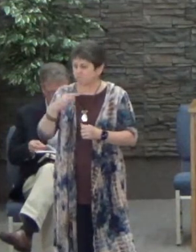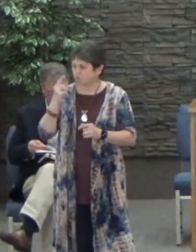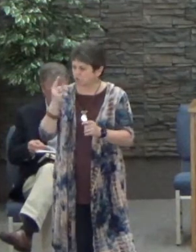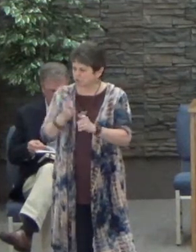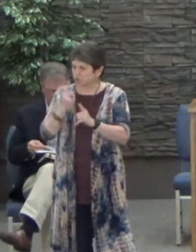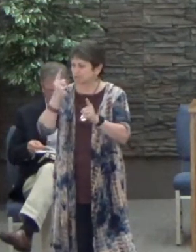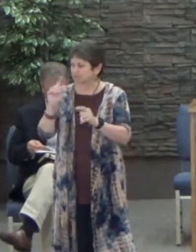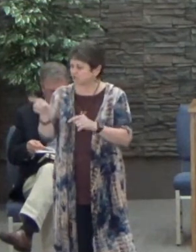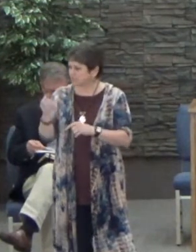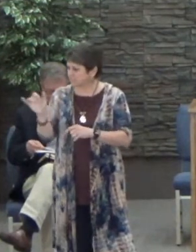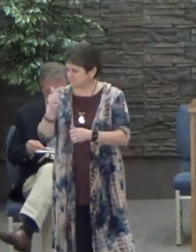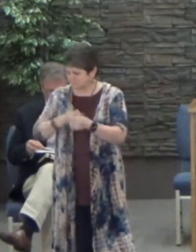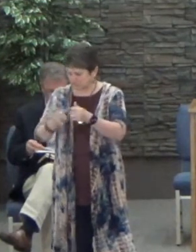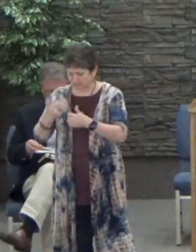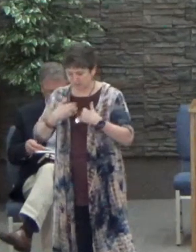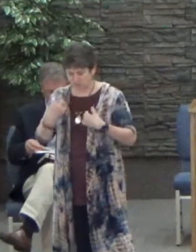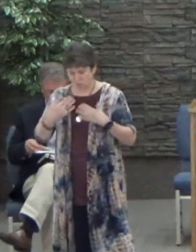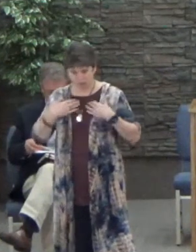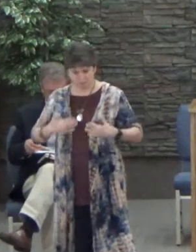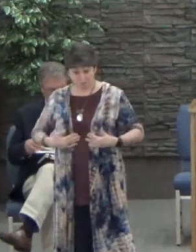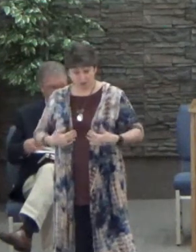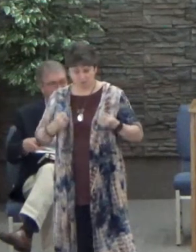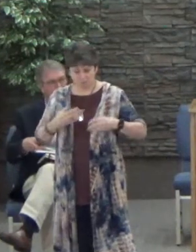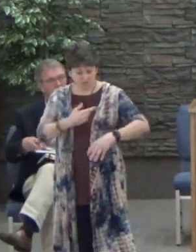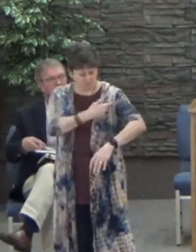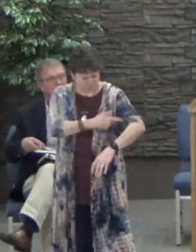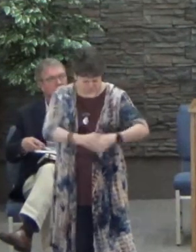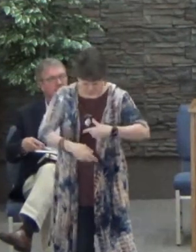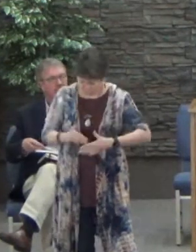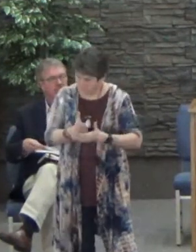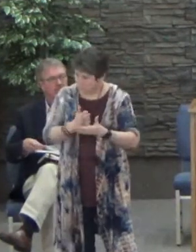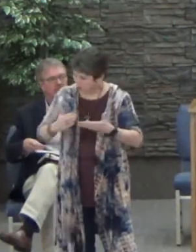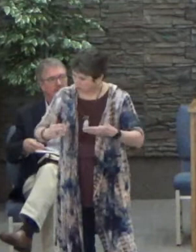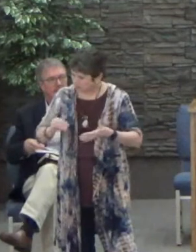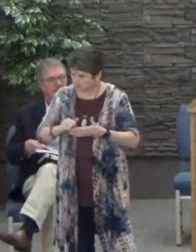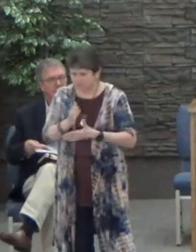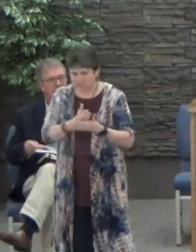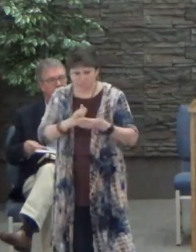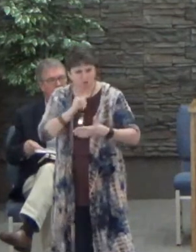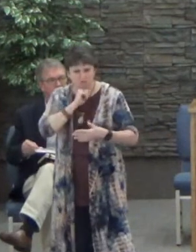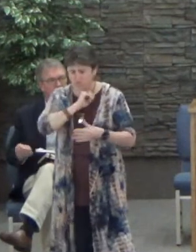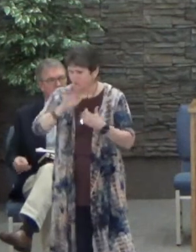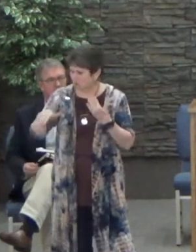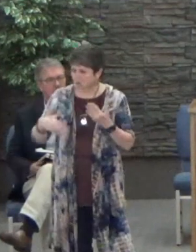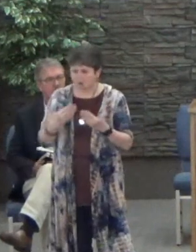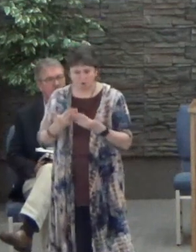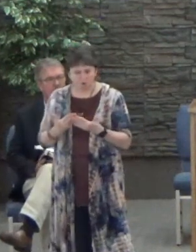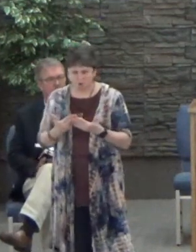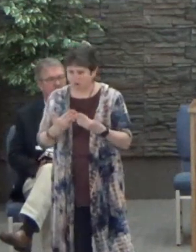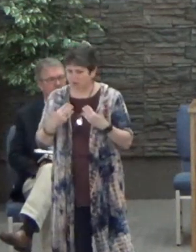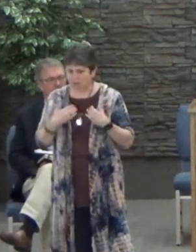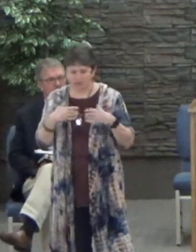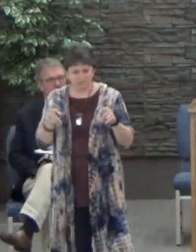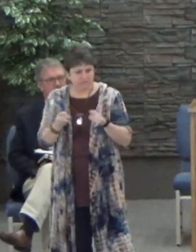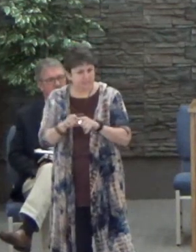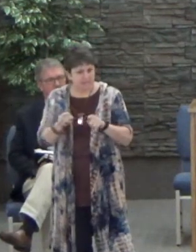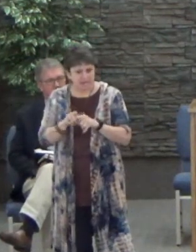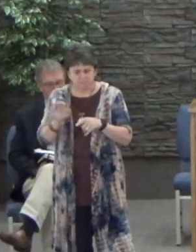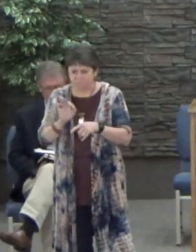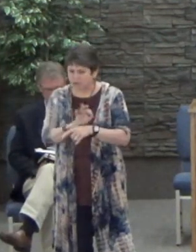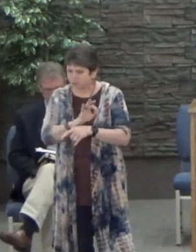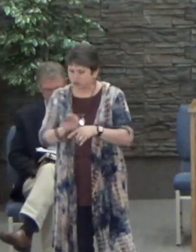For just as each of us has one body with many members, and these members do not all have the same